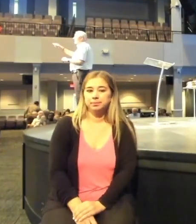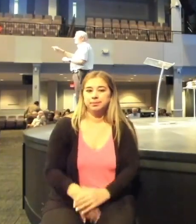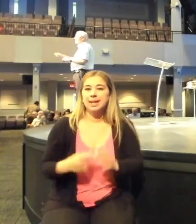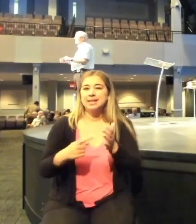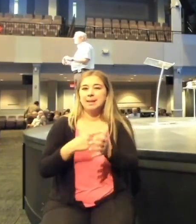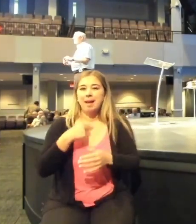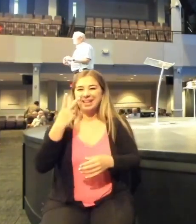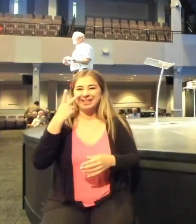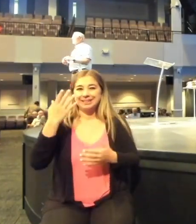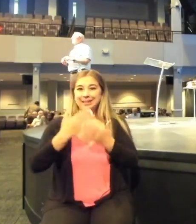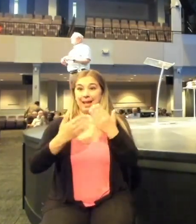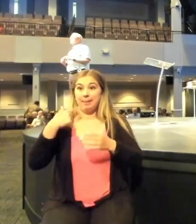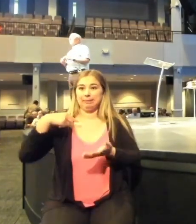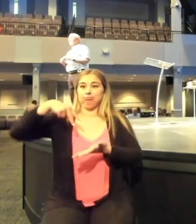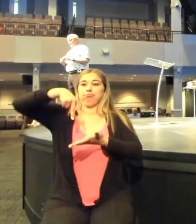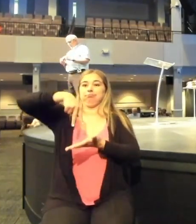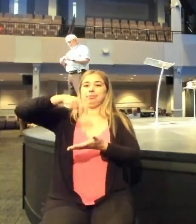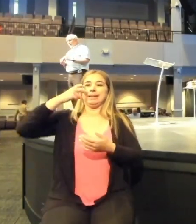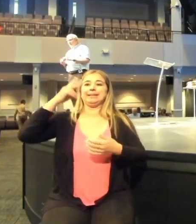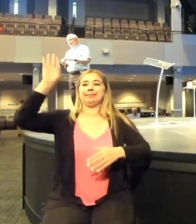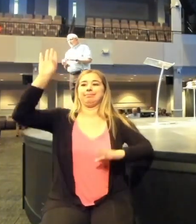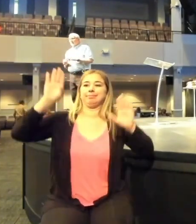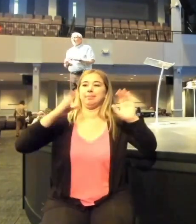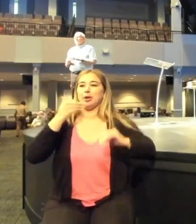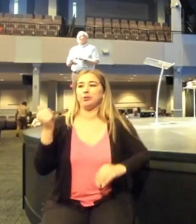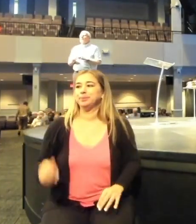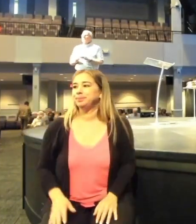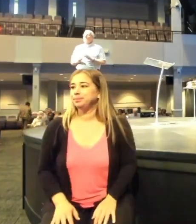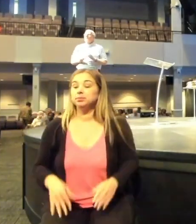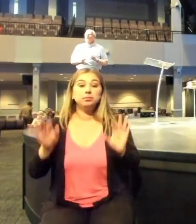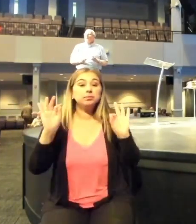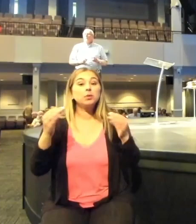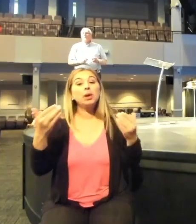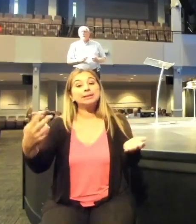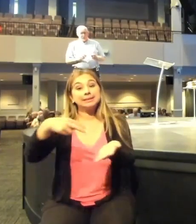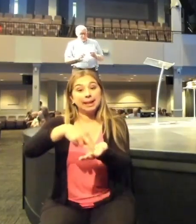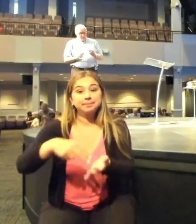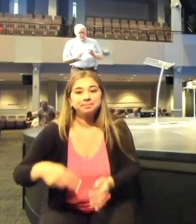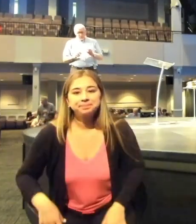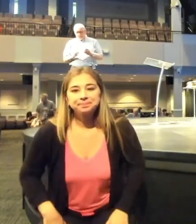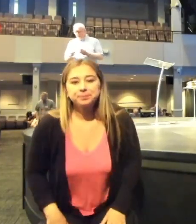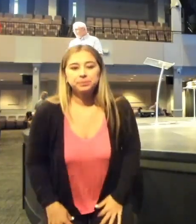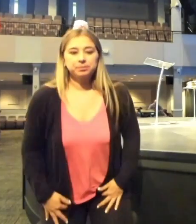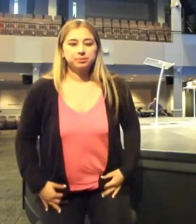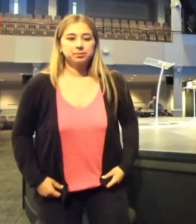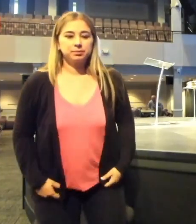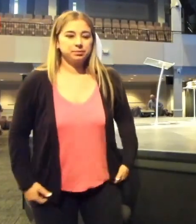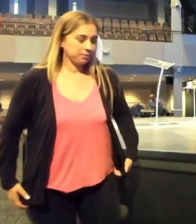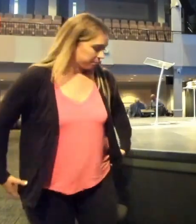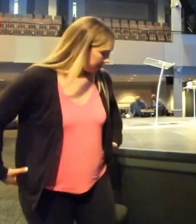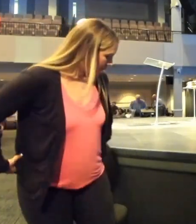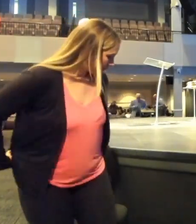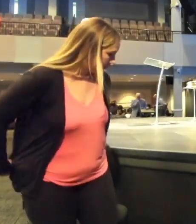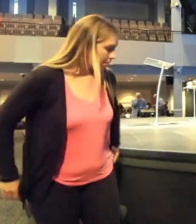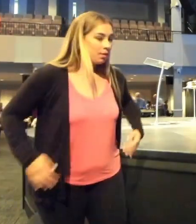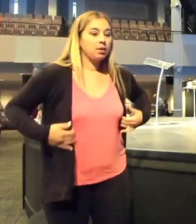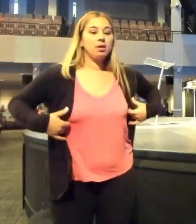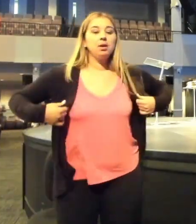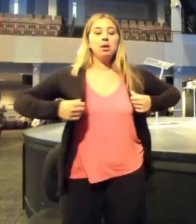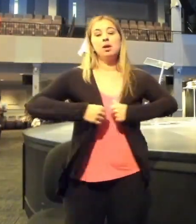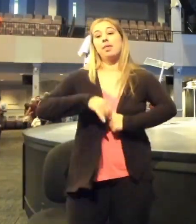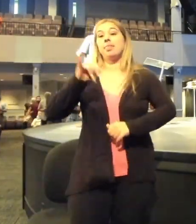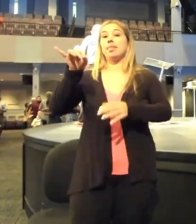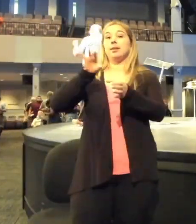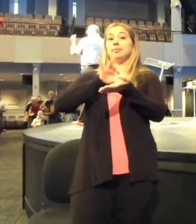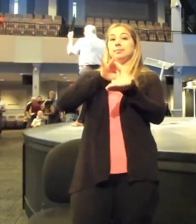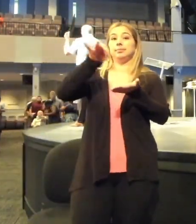can see the hands a little better from up here. That's great. Let's all stand to our feet, if you will. And why don't you go ahead and pull back the cellophane